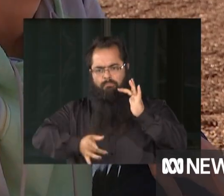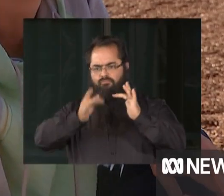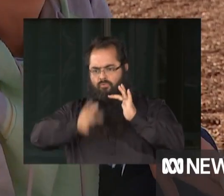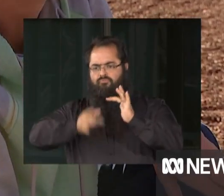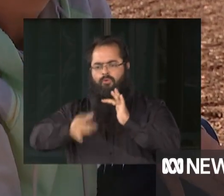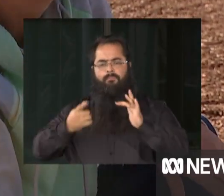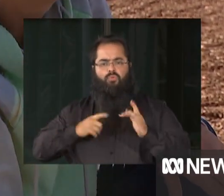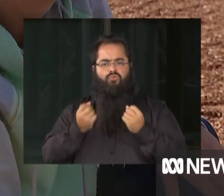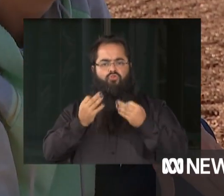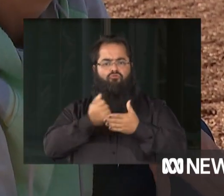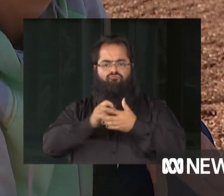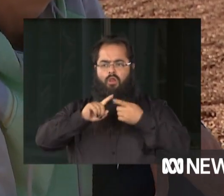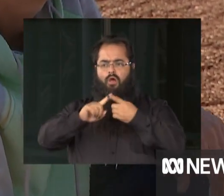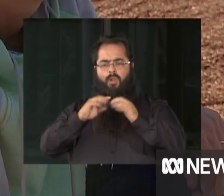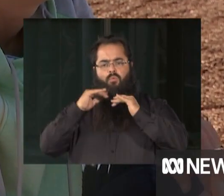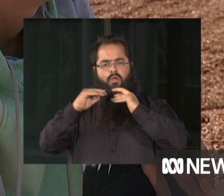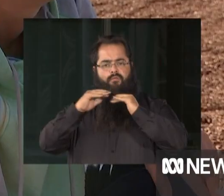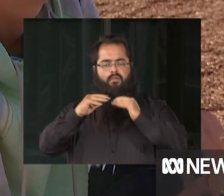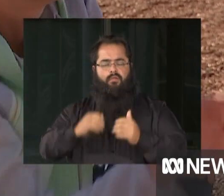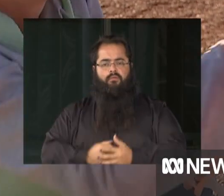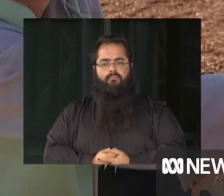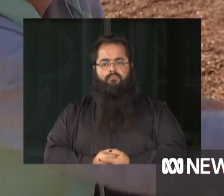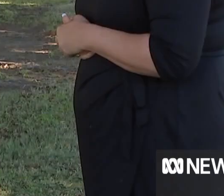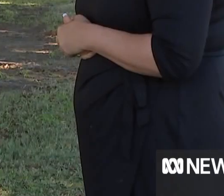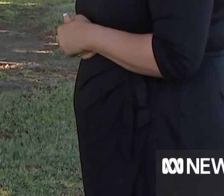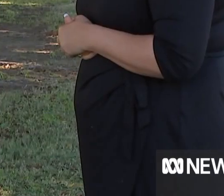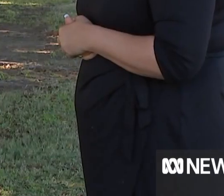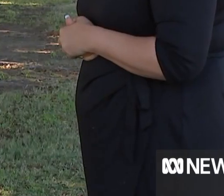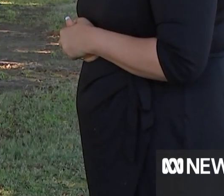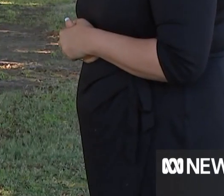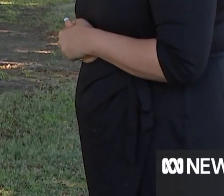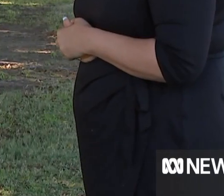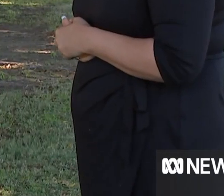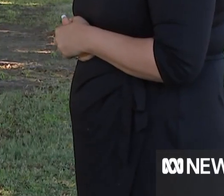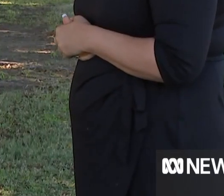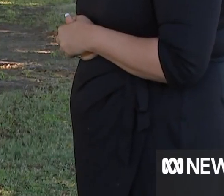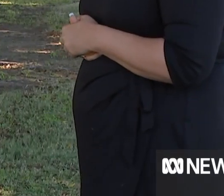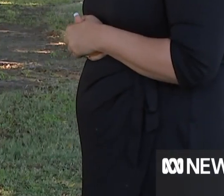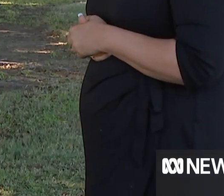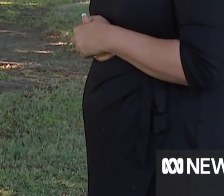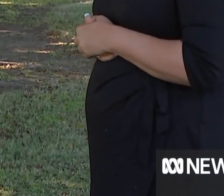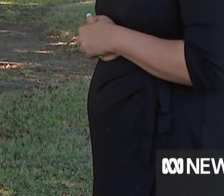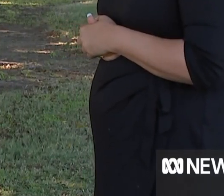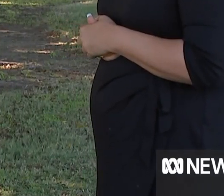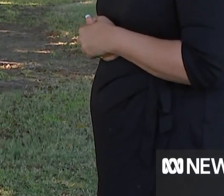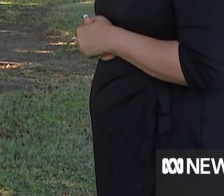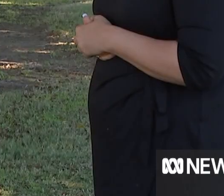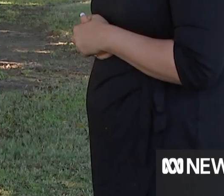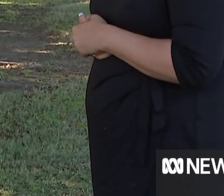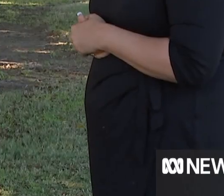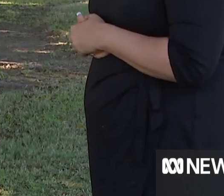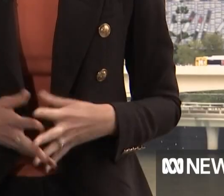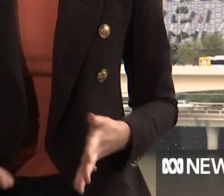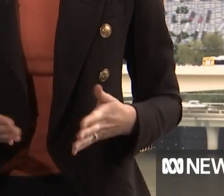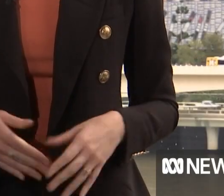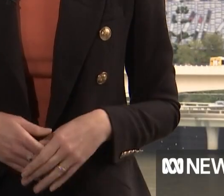or drop out because of unreliable Wi-Fi. I want to know what they're going to give her, what they're doing, but there's no explanation and I don't